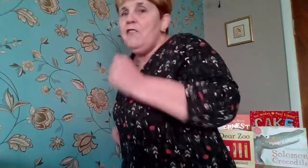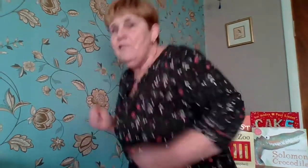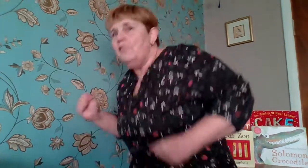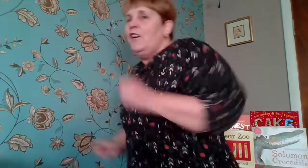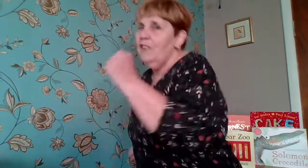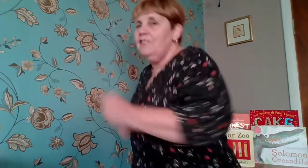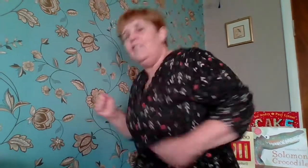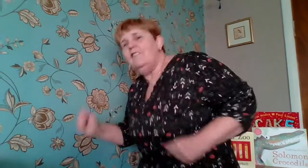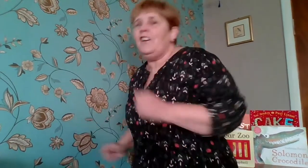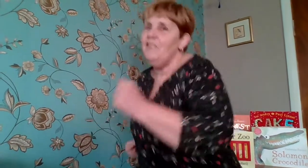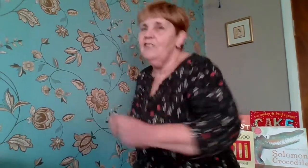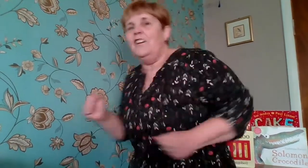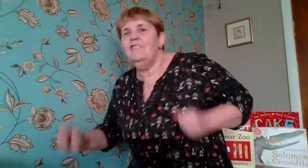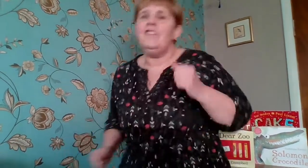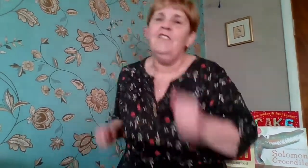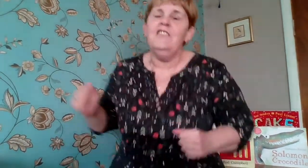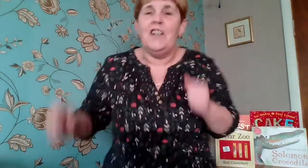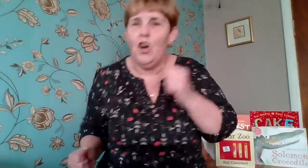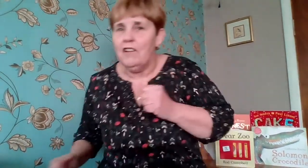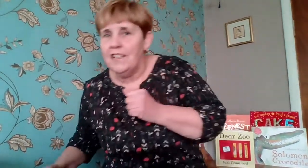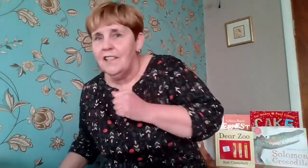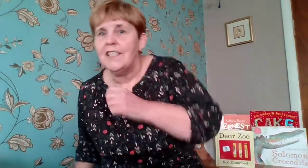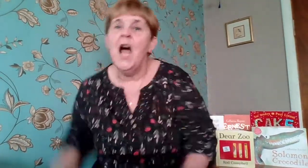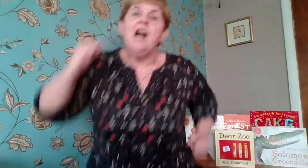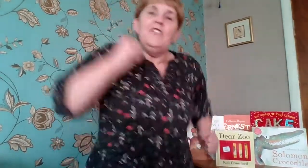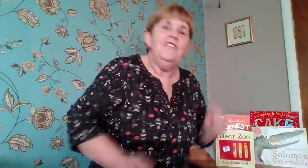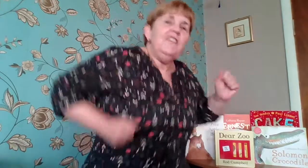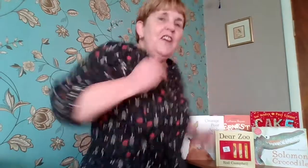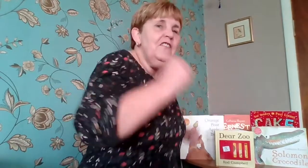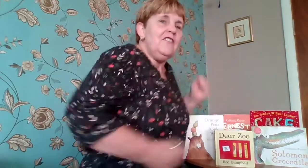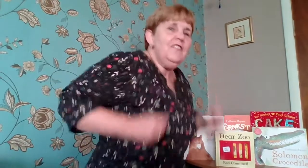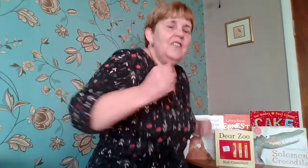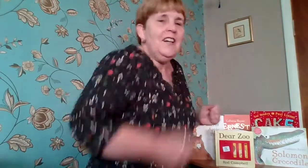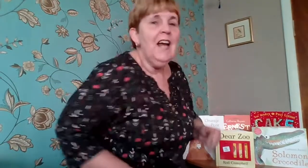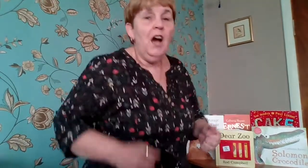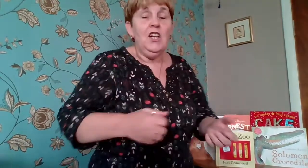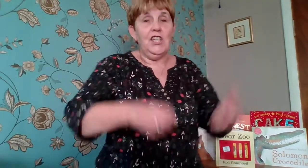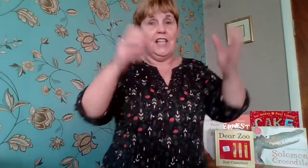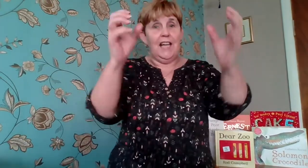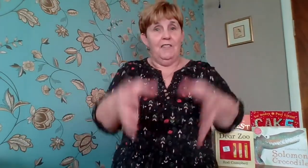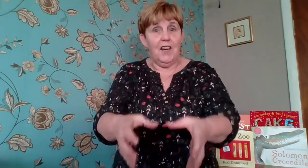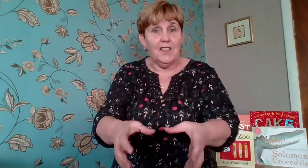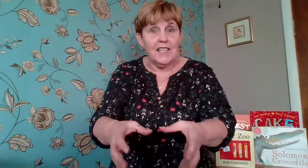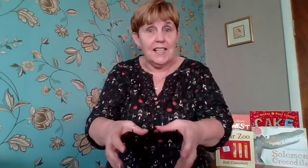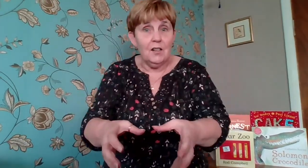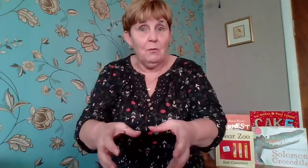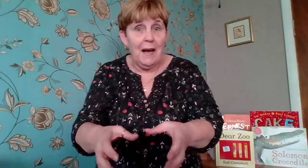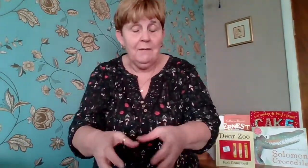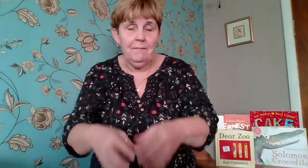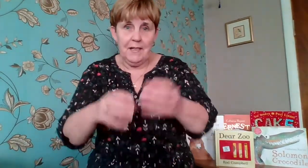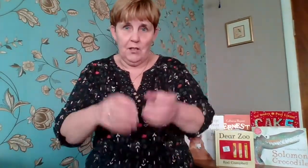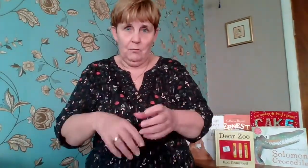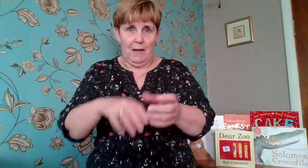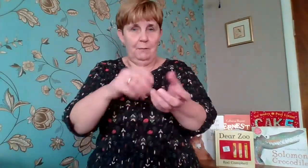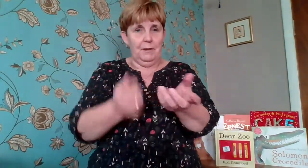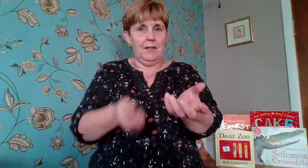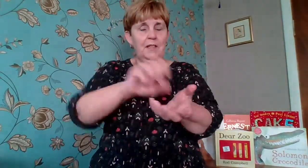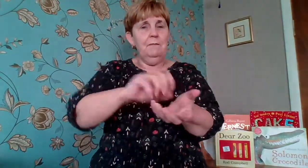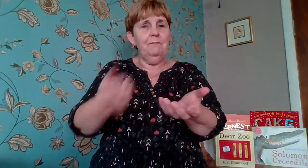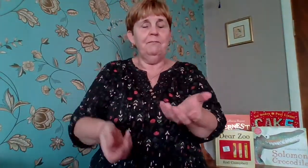run, run, run, run, run, run, run, run, run, run. Got her onions. Run, run, run, run, run, run. She gave the onions to the little old man. The little man peeled the onion.